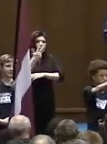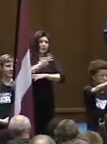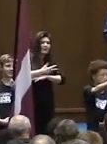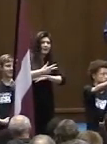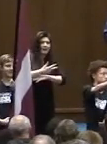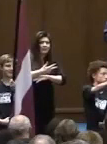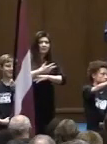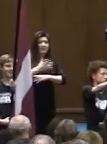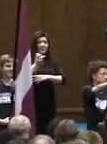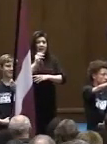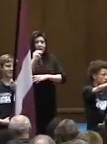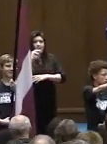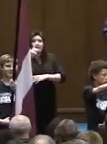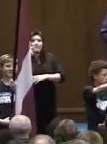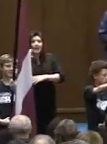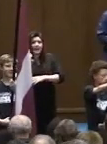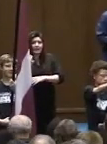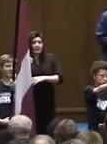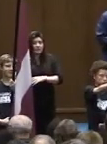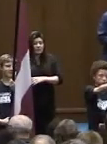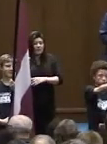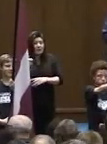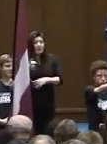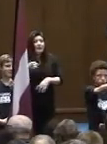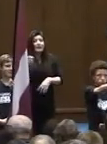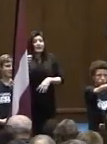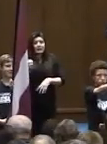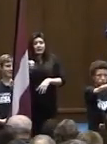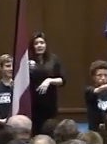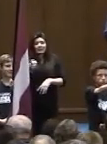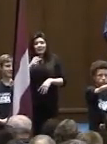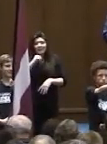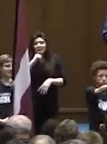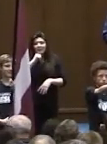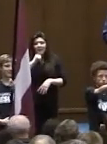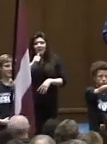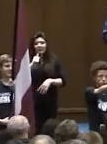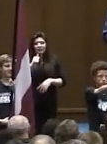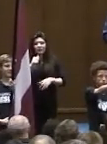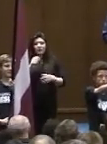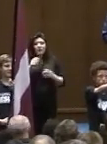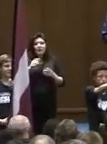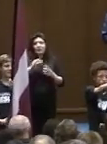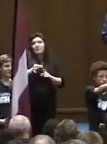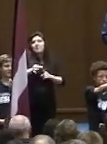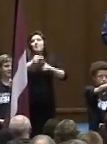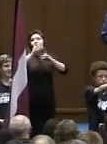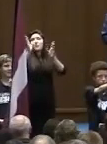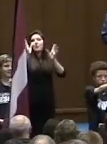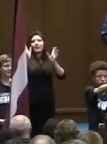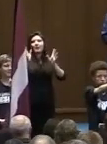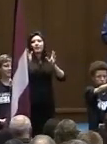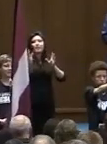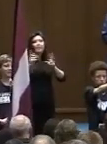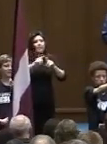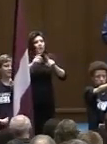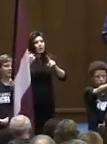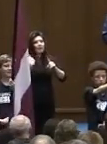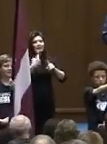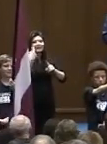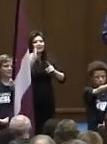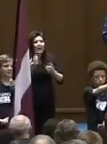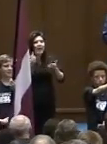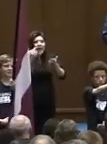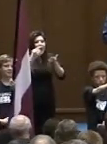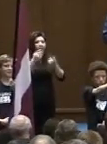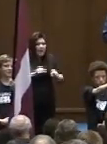Kakis. And the thing that's so cool to me is Mike Kakis isn't an anomaly. that we've seen this happen year after